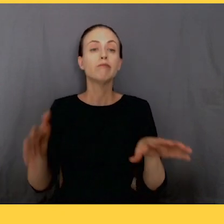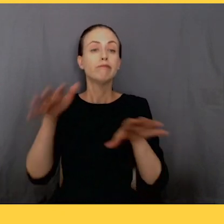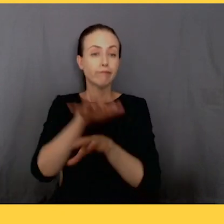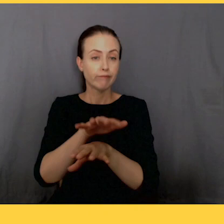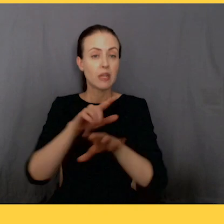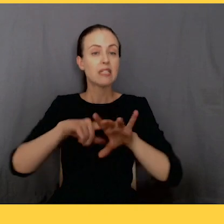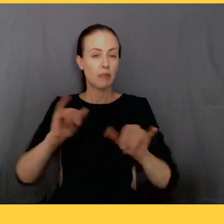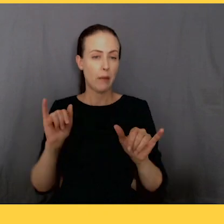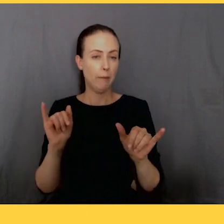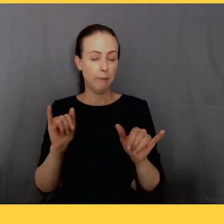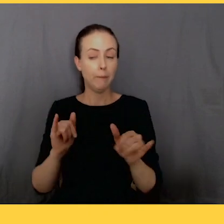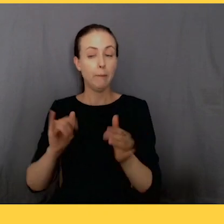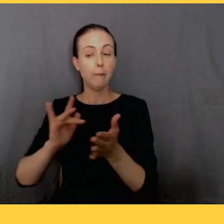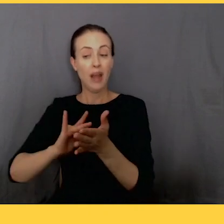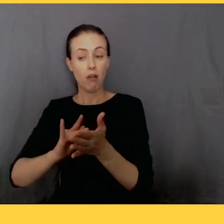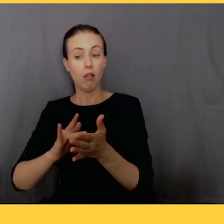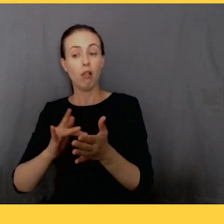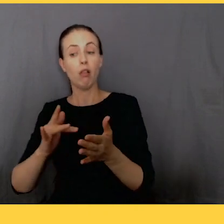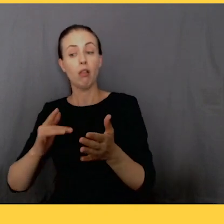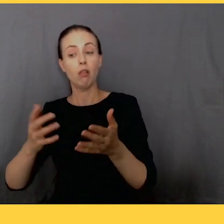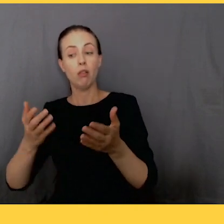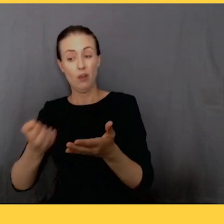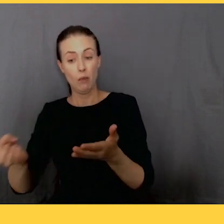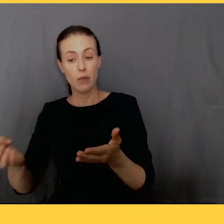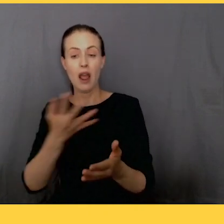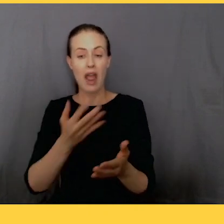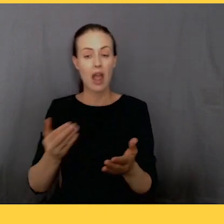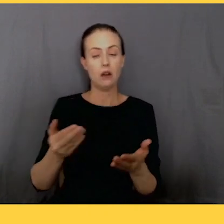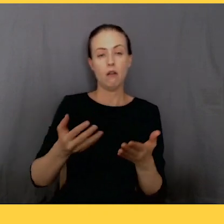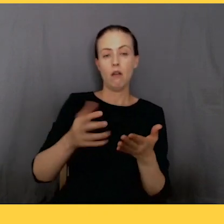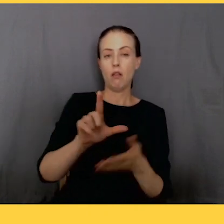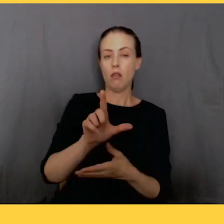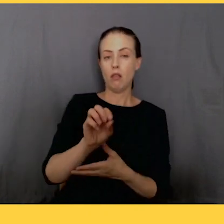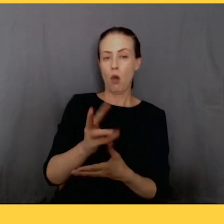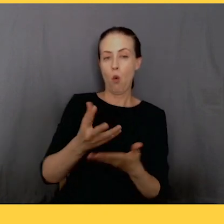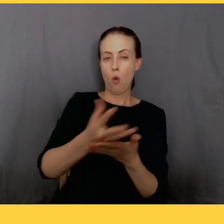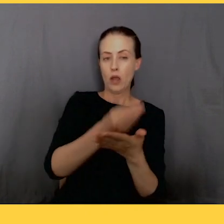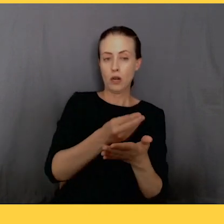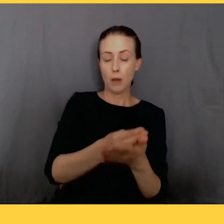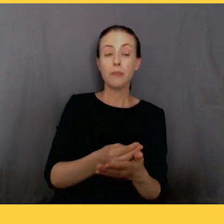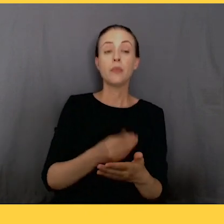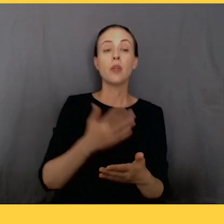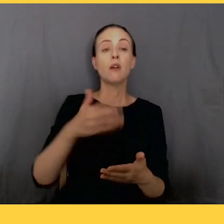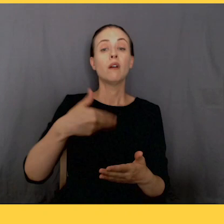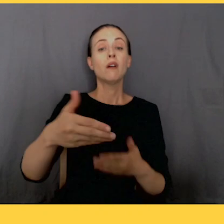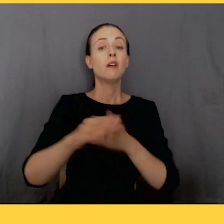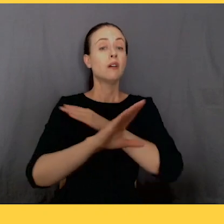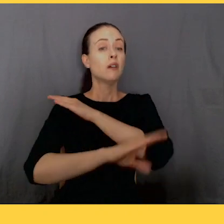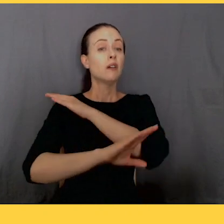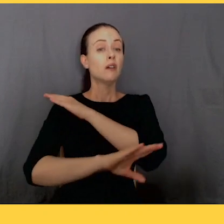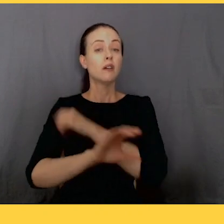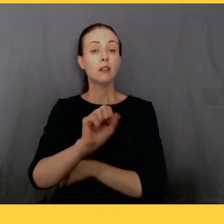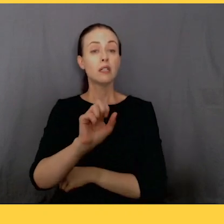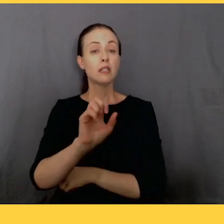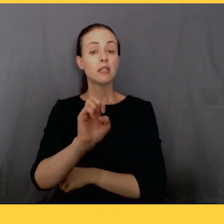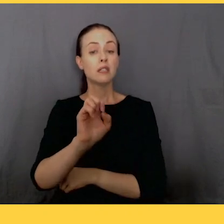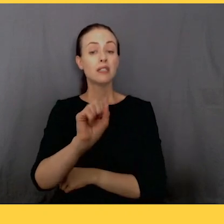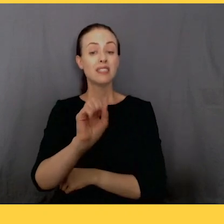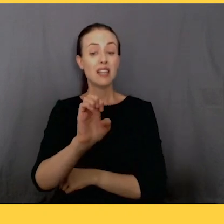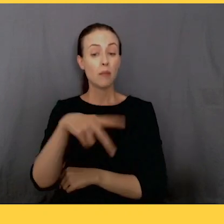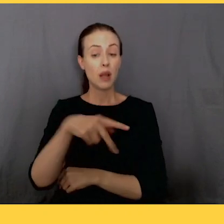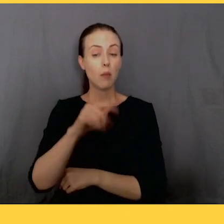same time. And then in September, it'll be the first come, first serve. That's great. Thanks for that update,